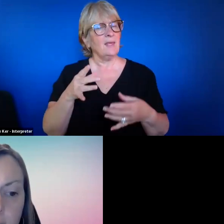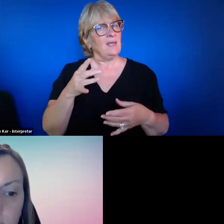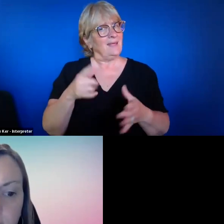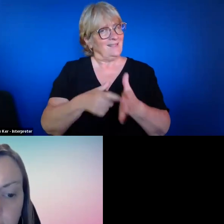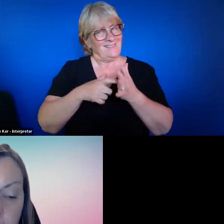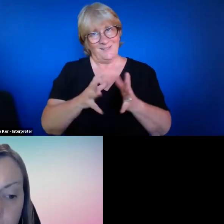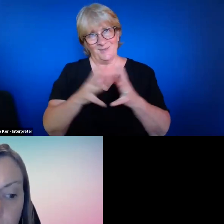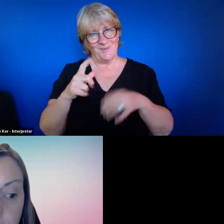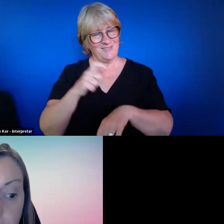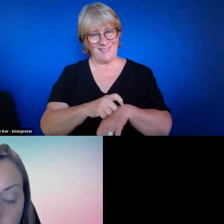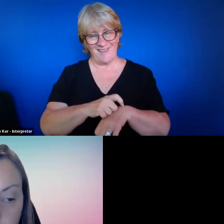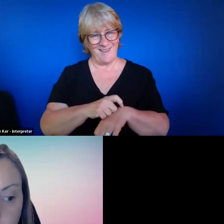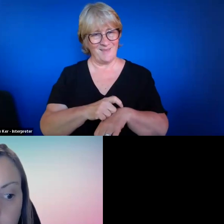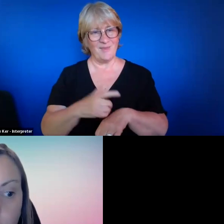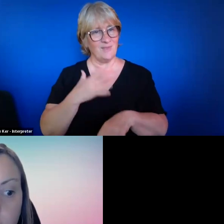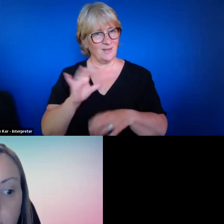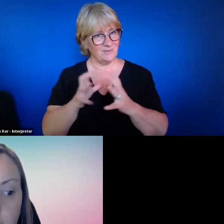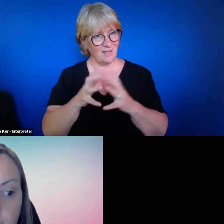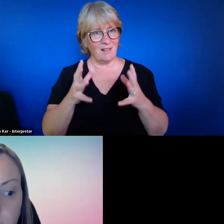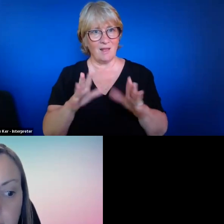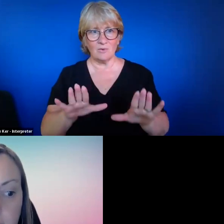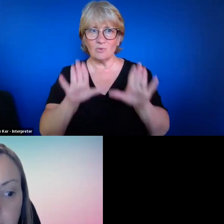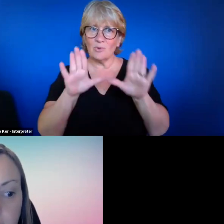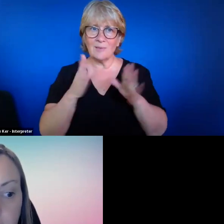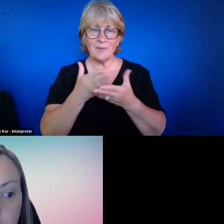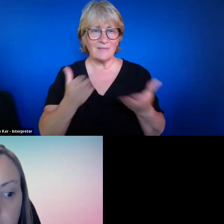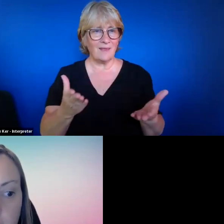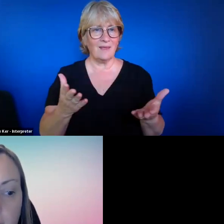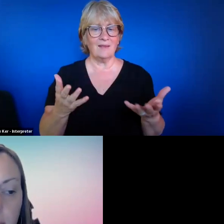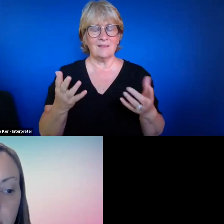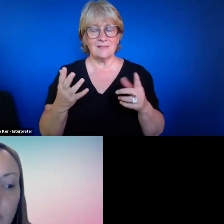much time to get, and I feel like we've done a lot of really incredible things, but to get